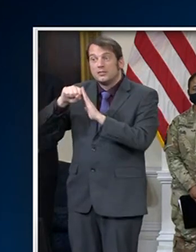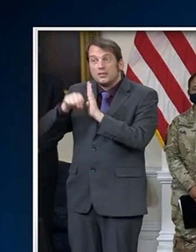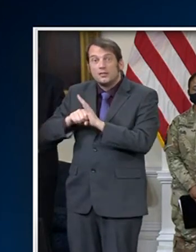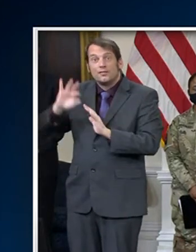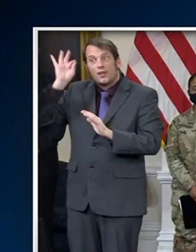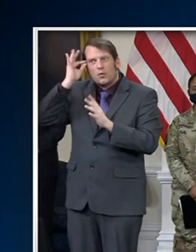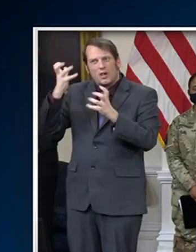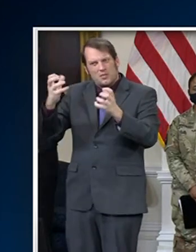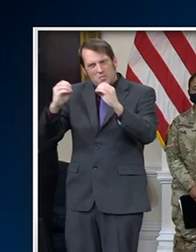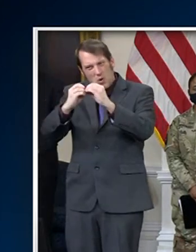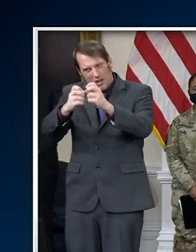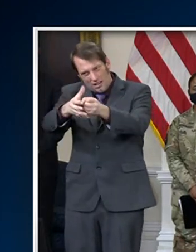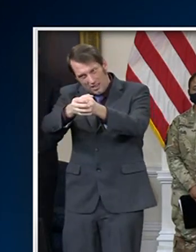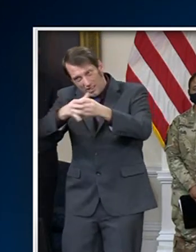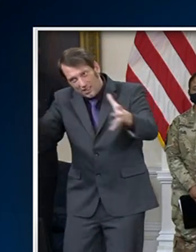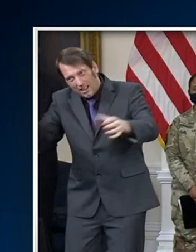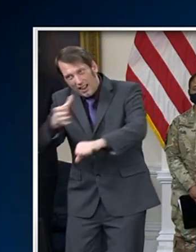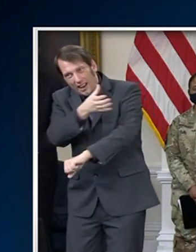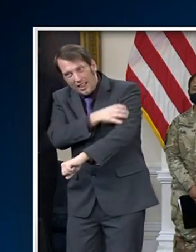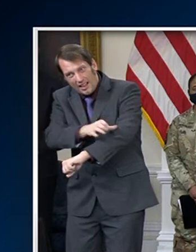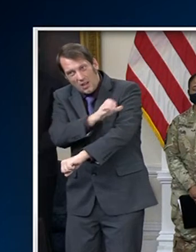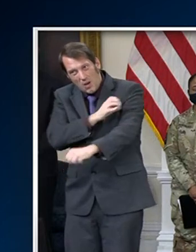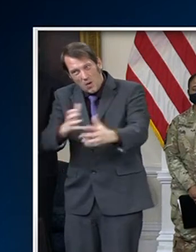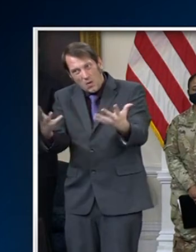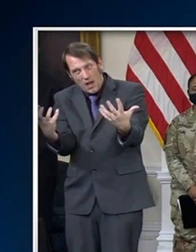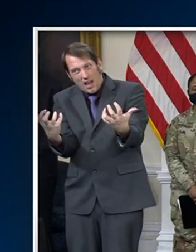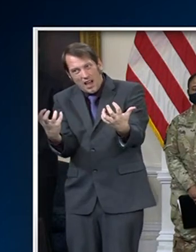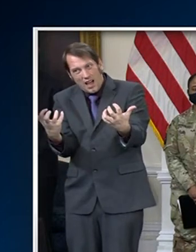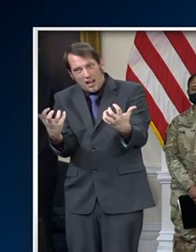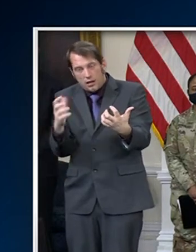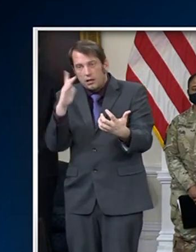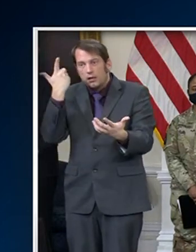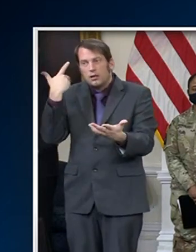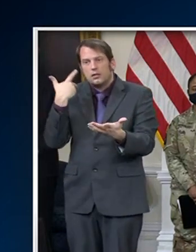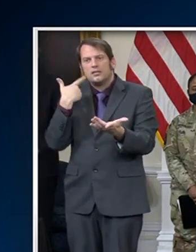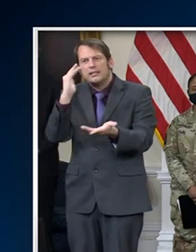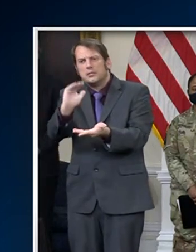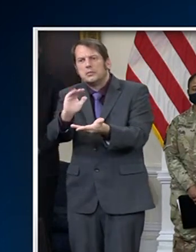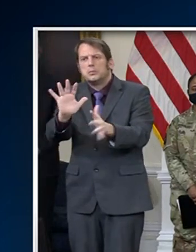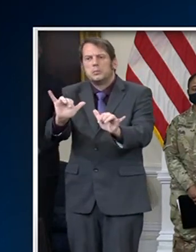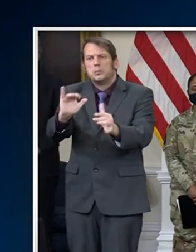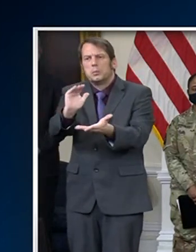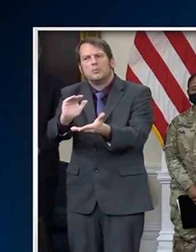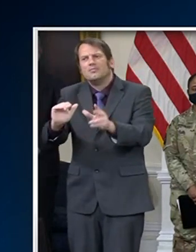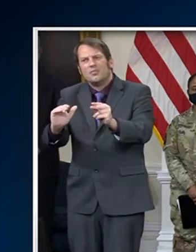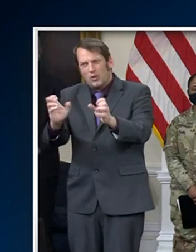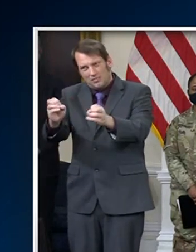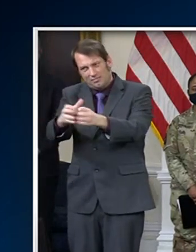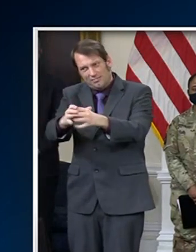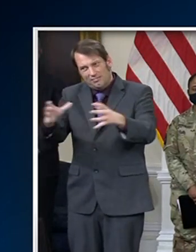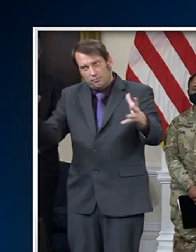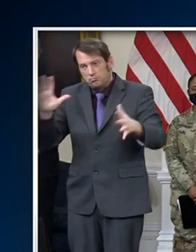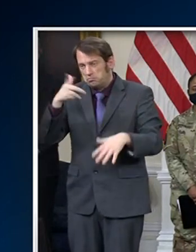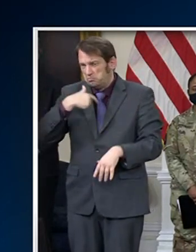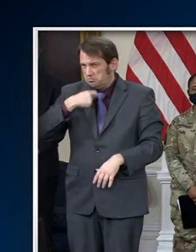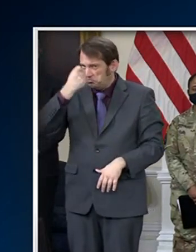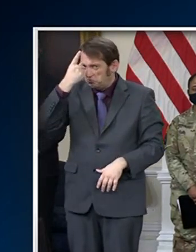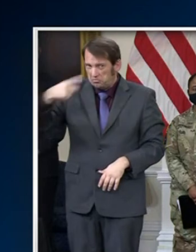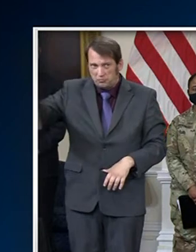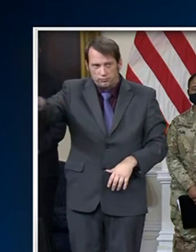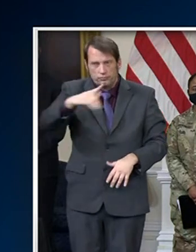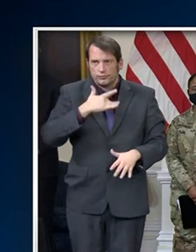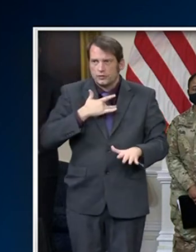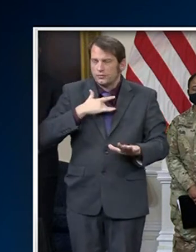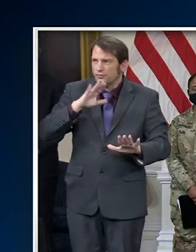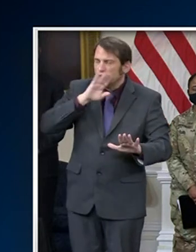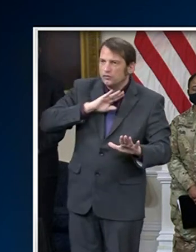distribution, not less. Of course, we fully understand their frustration because no